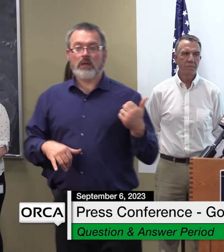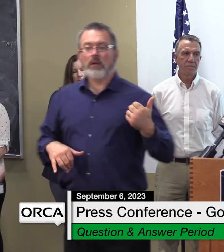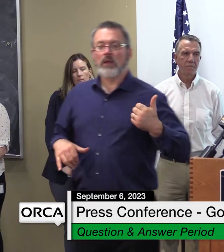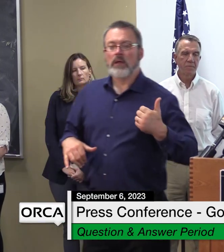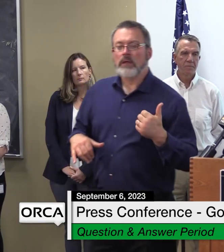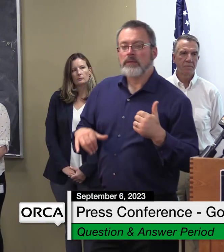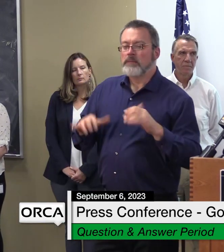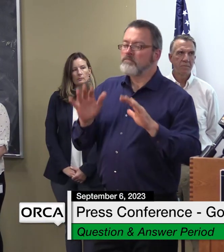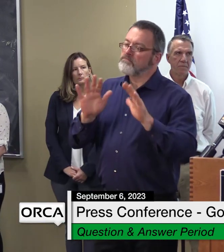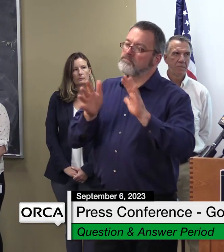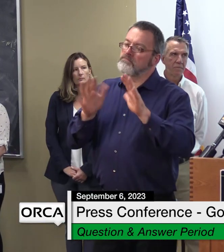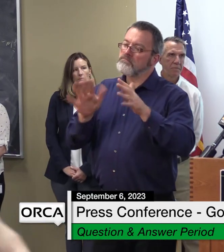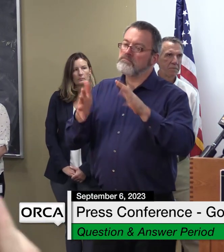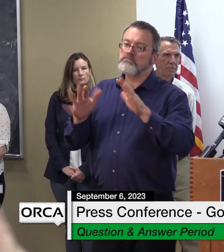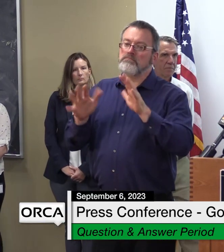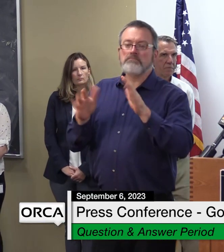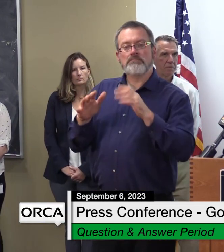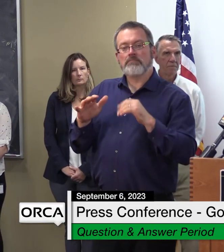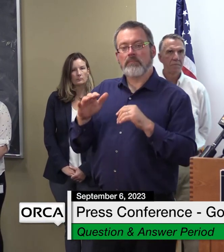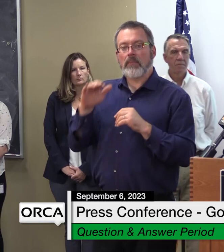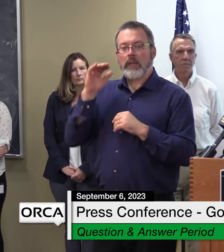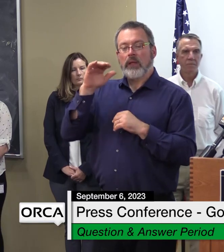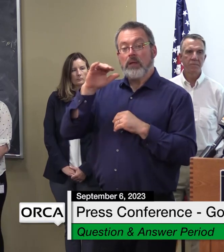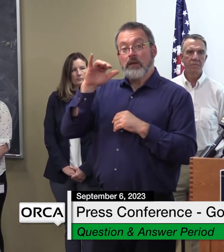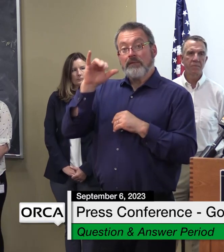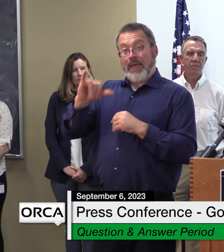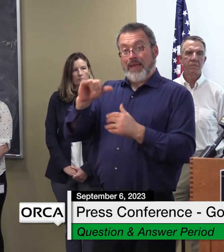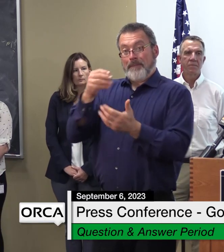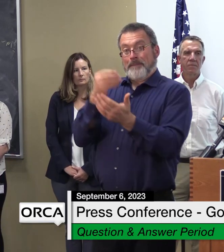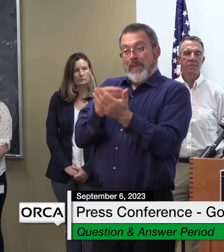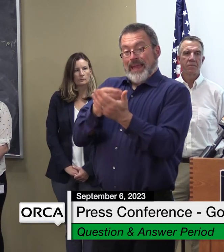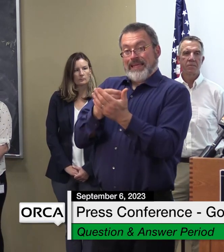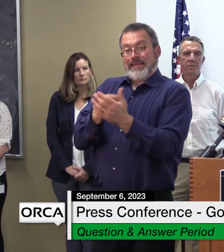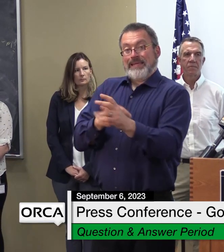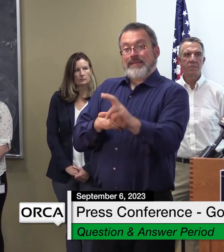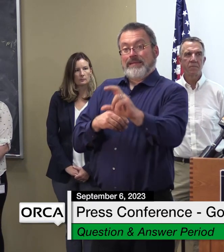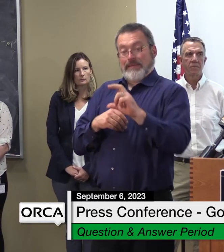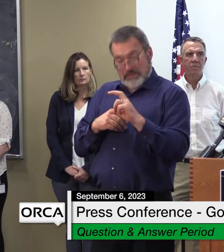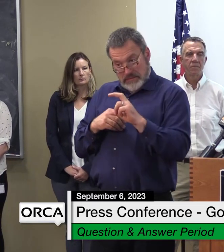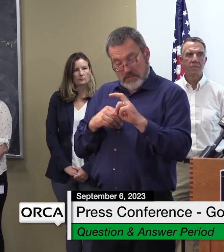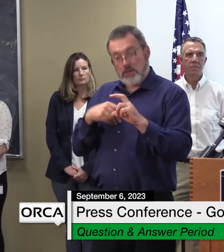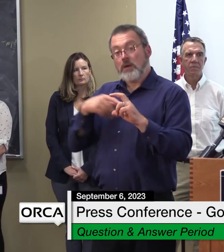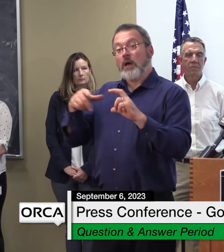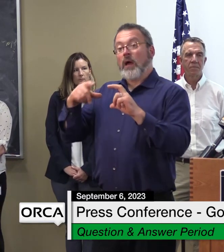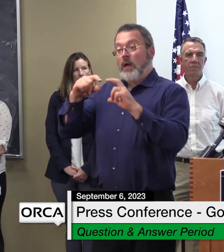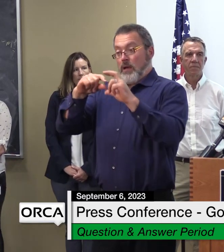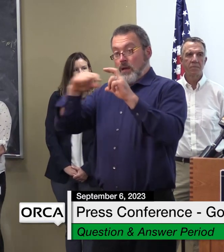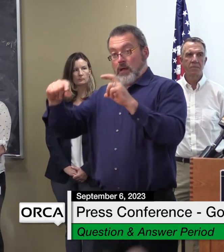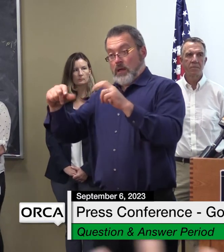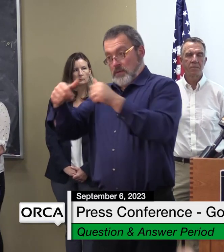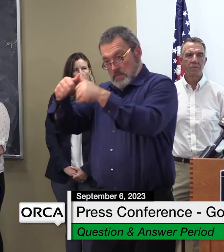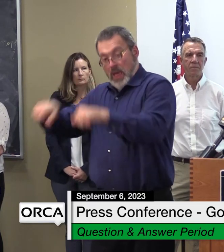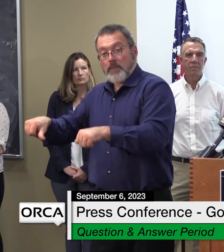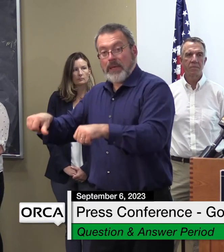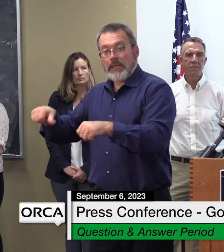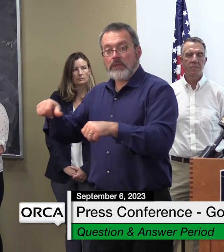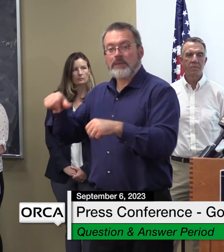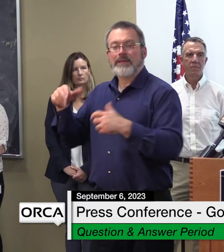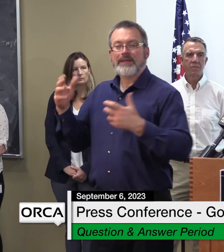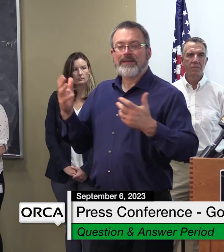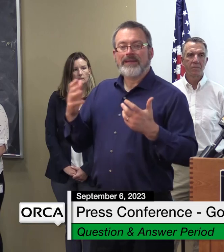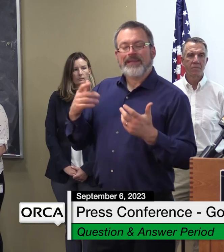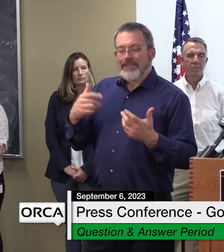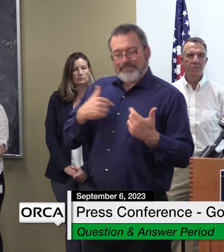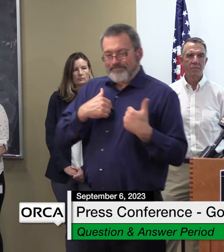you've received can be considered part of the down payment for the purchase of it. I wish it was an easy